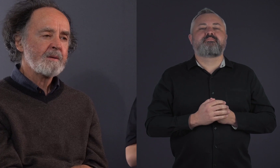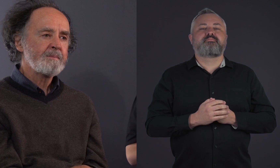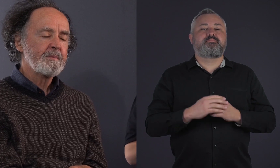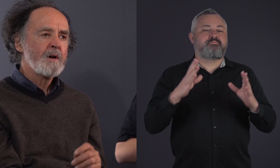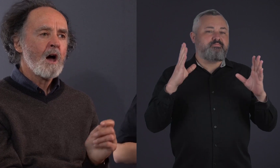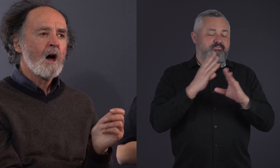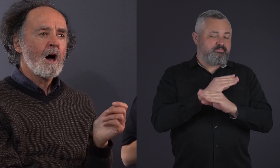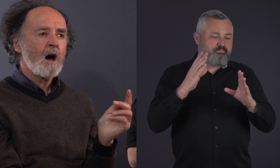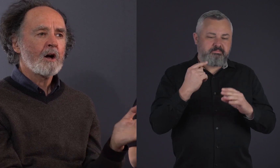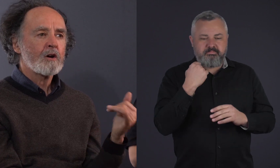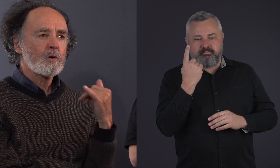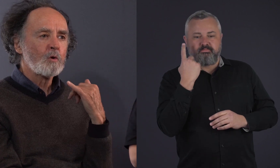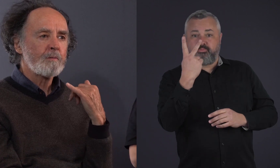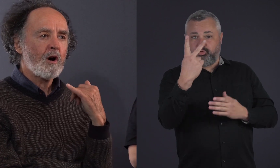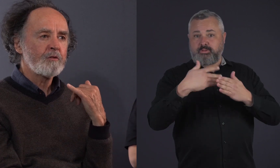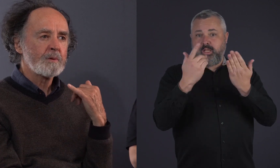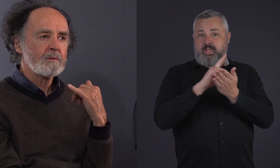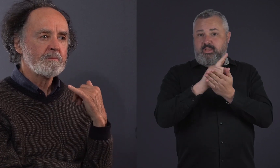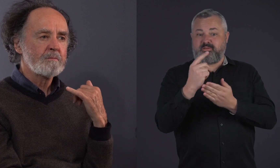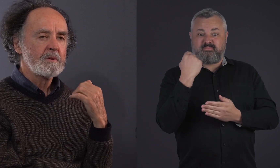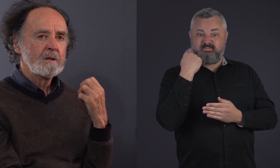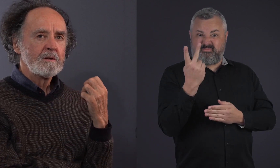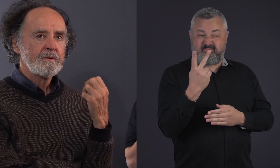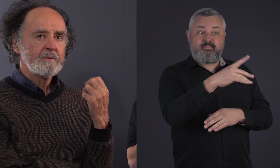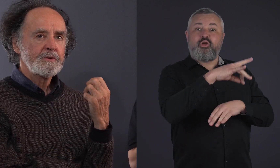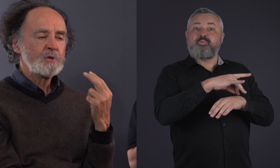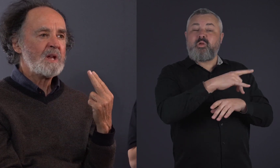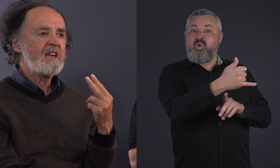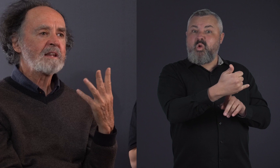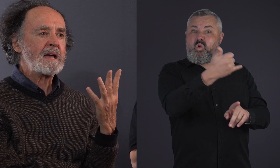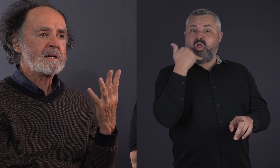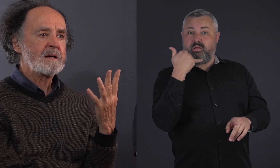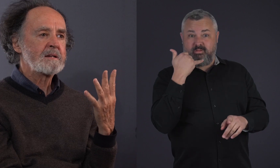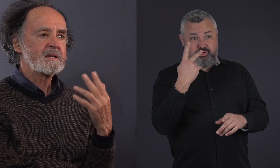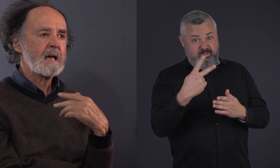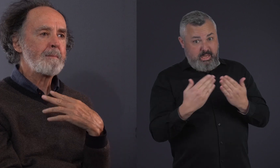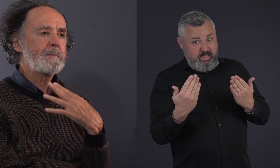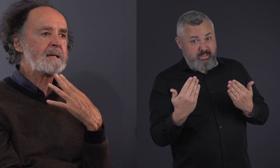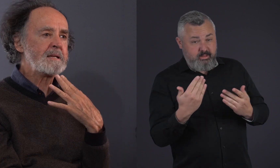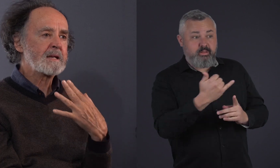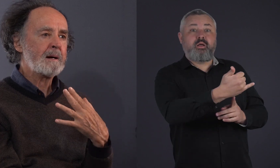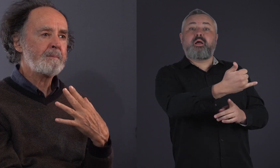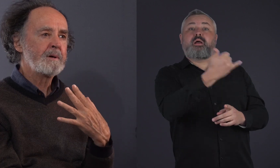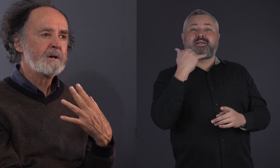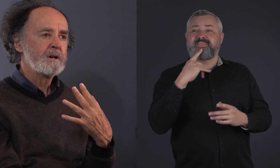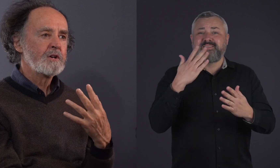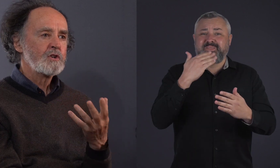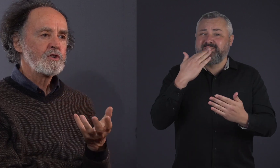and I got a call from the hospital 2 days later to say, please come,